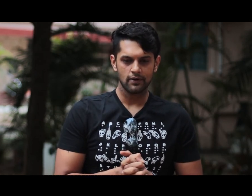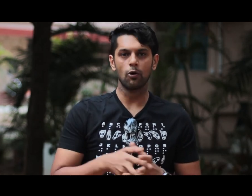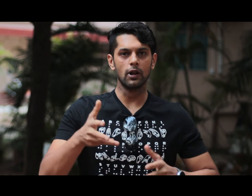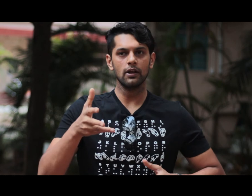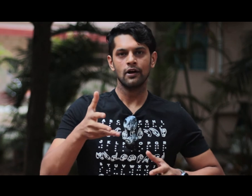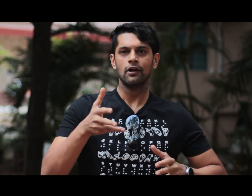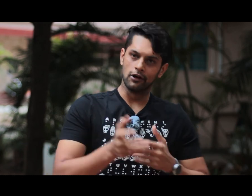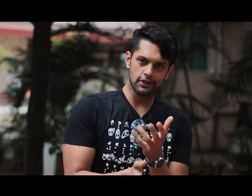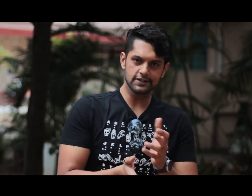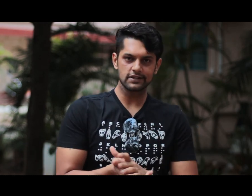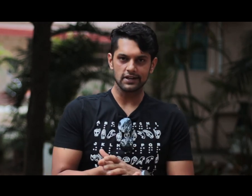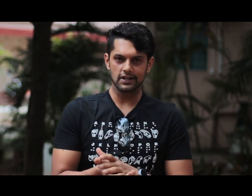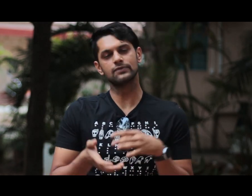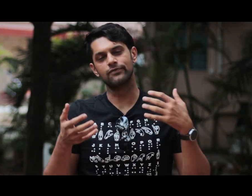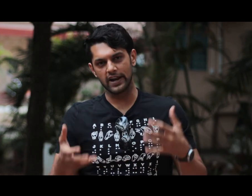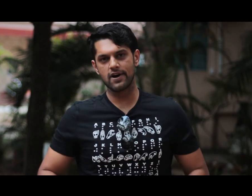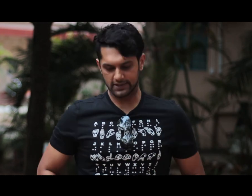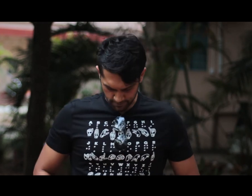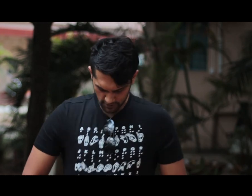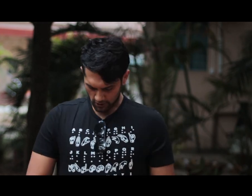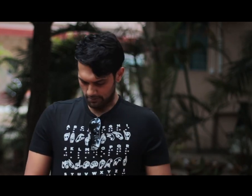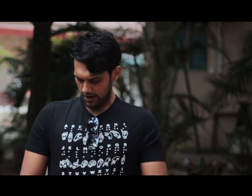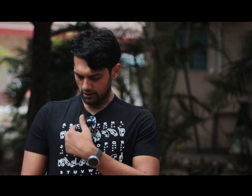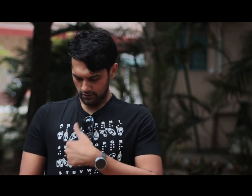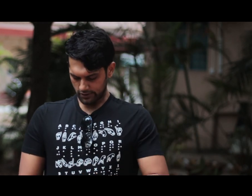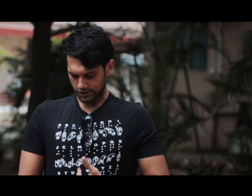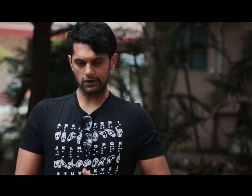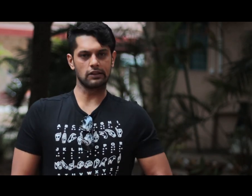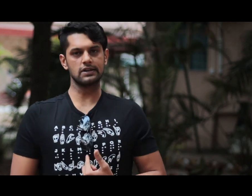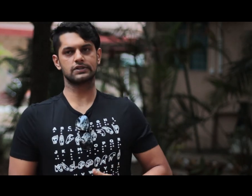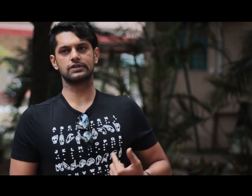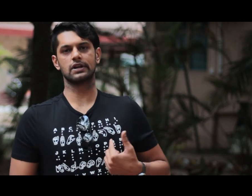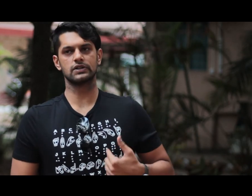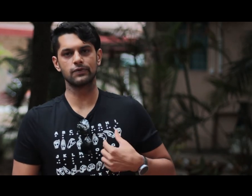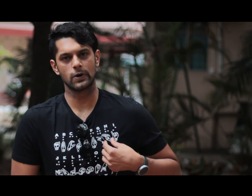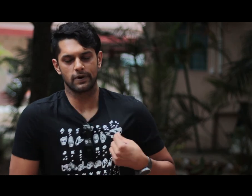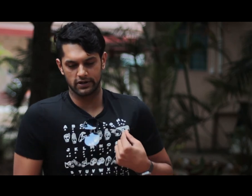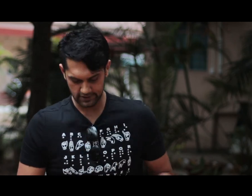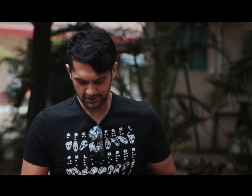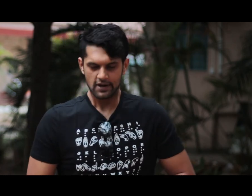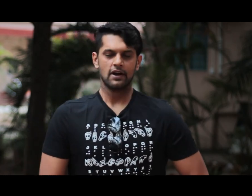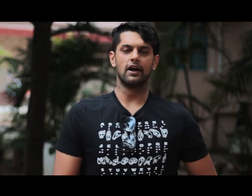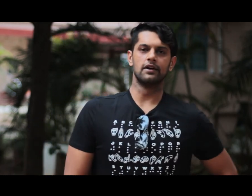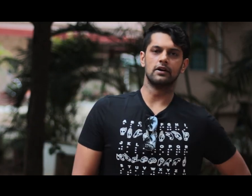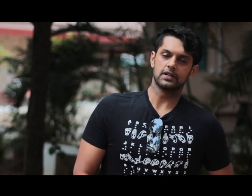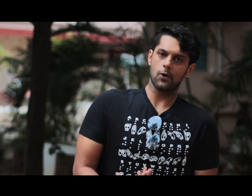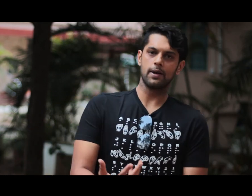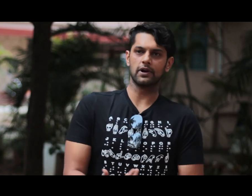you will learn this. It's very, very simple. You can buy a t-shirt like this just in case if you want to practice. And that's how I picked